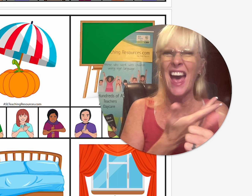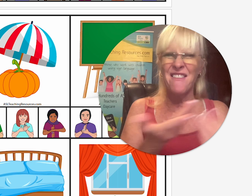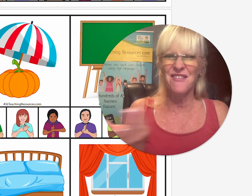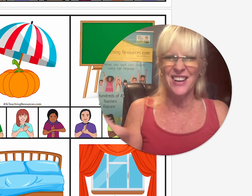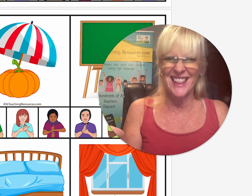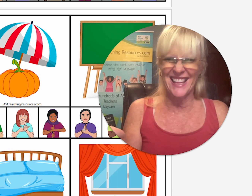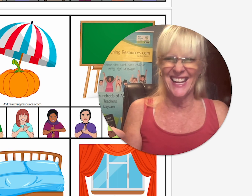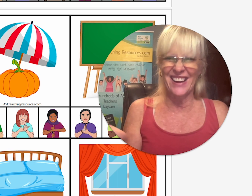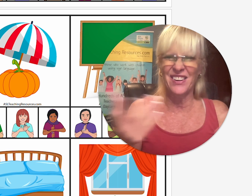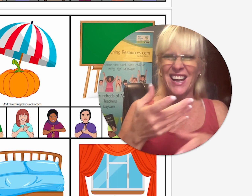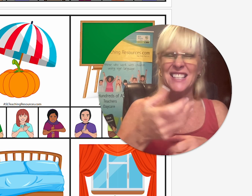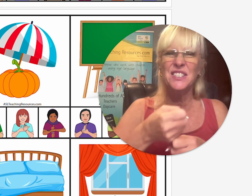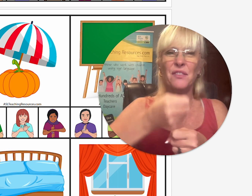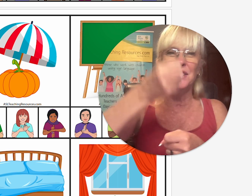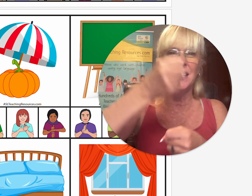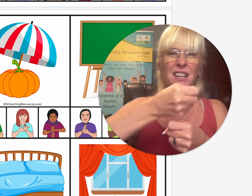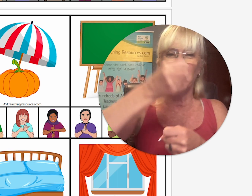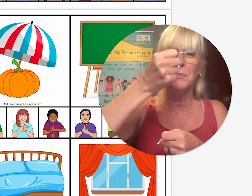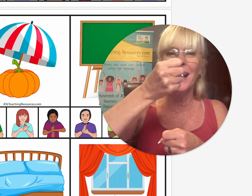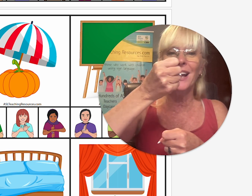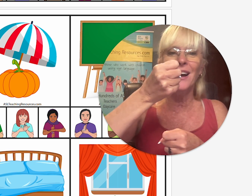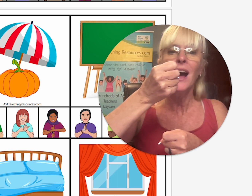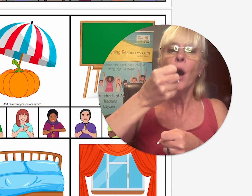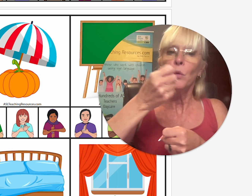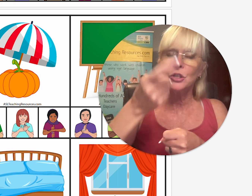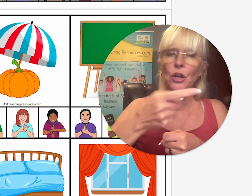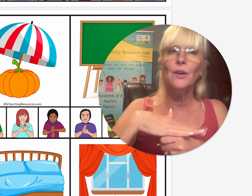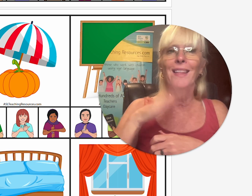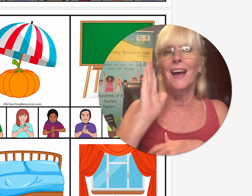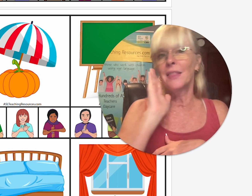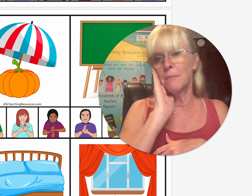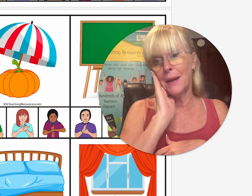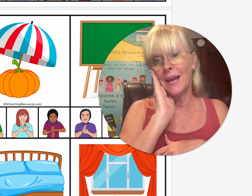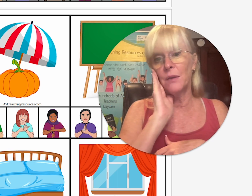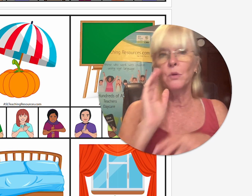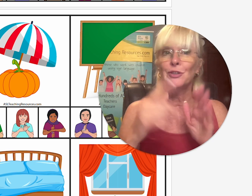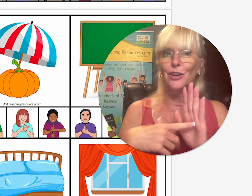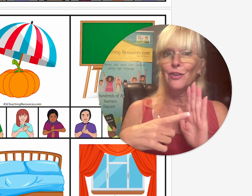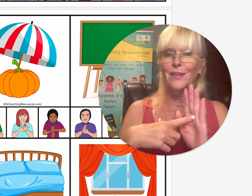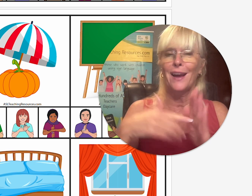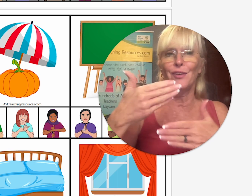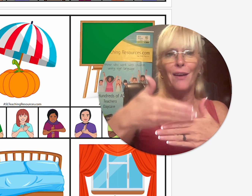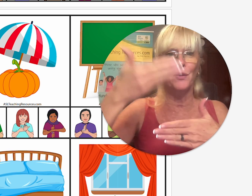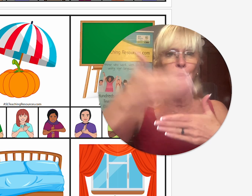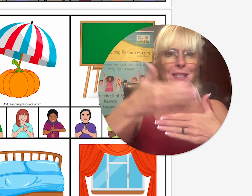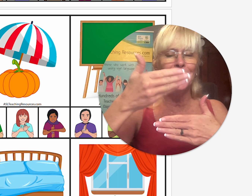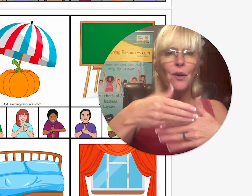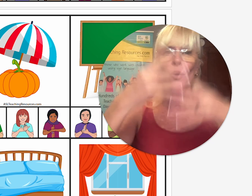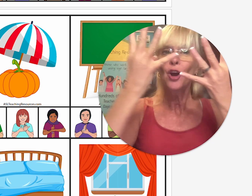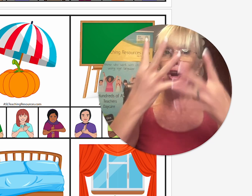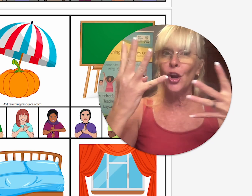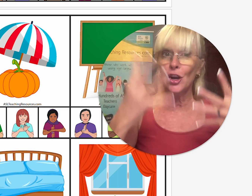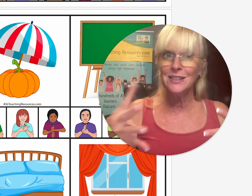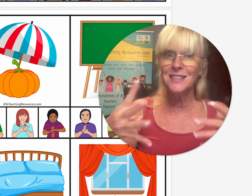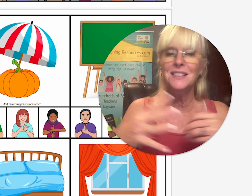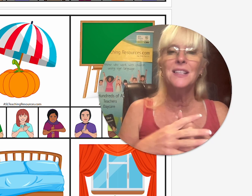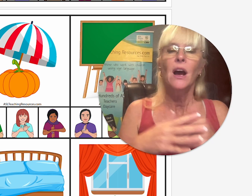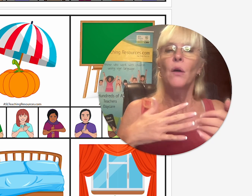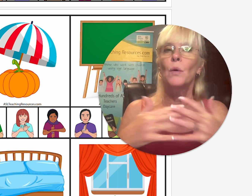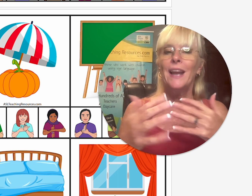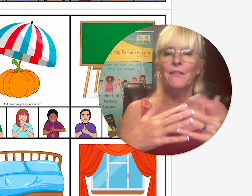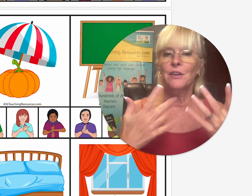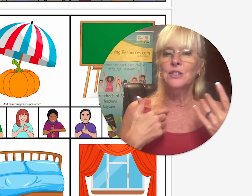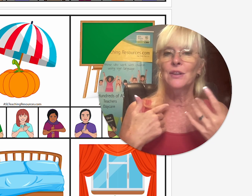sign everything, okay? So if you see an umbrella, we'll show you that. The bed will show you that. You have a window,